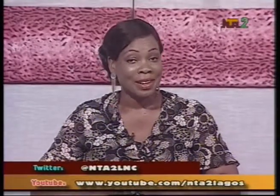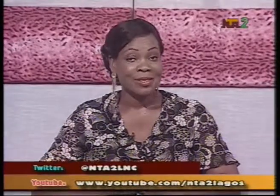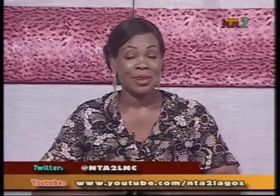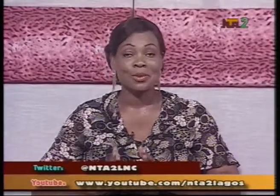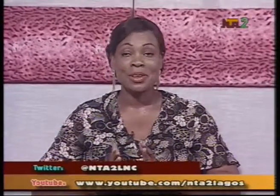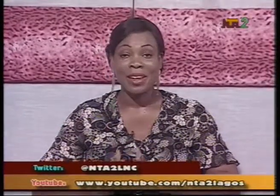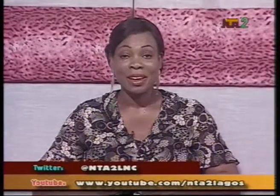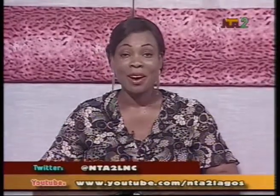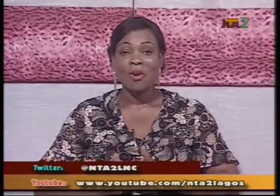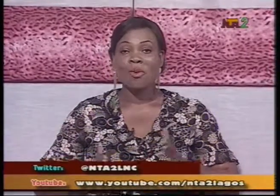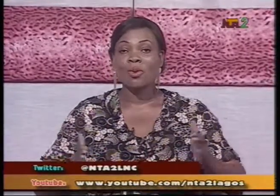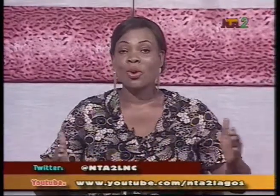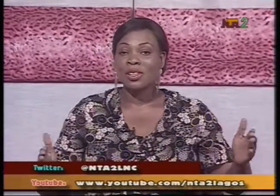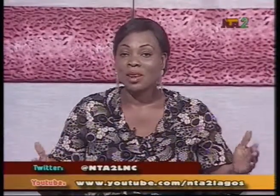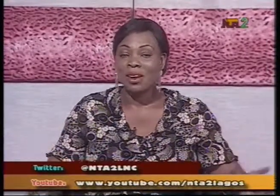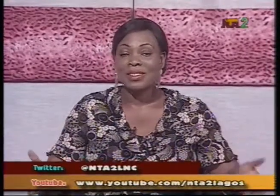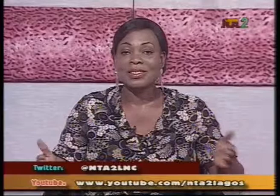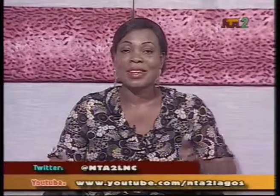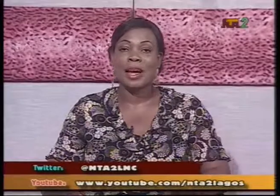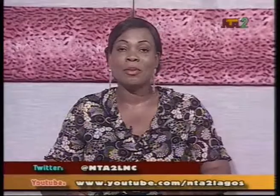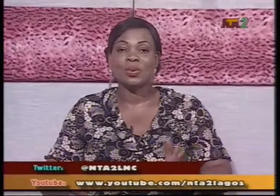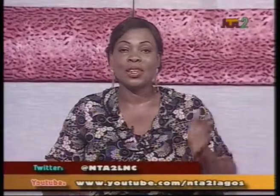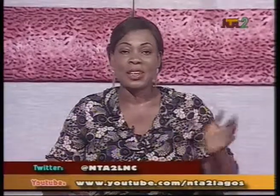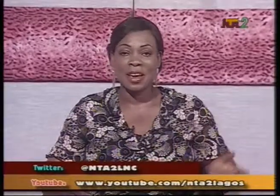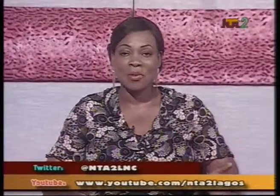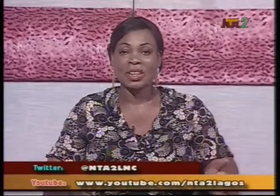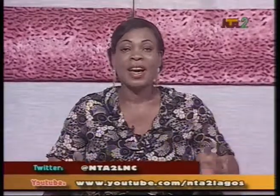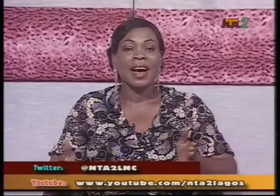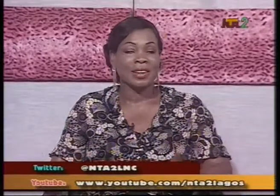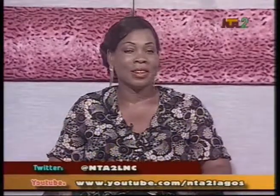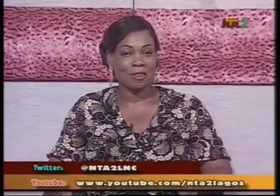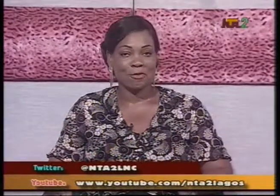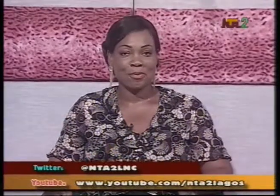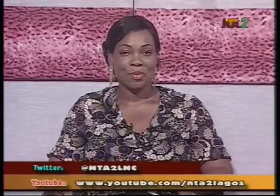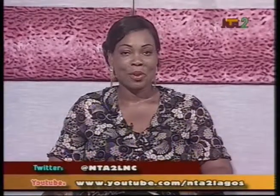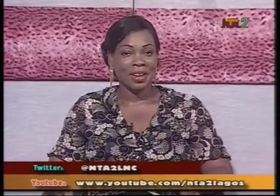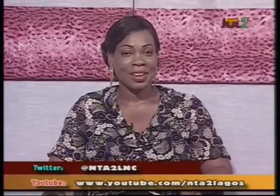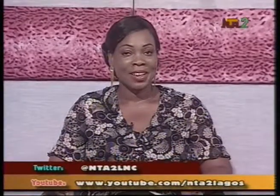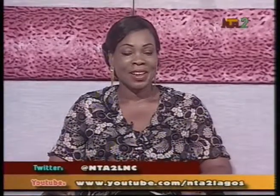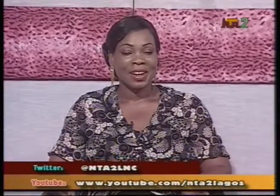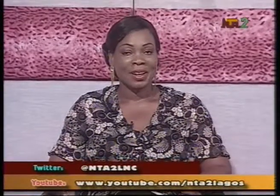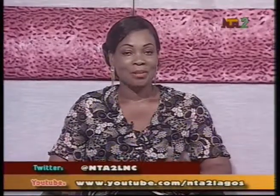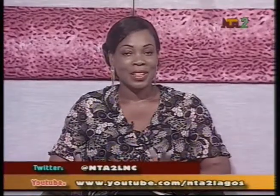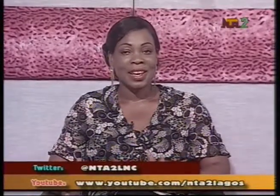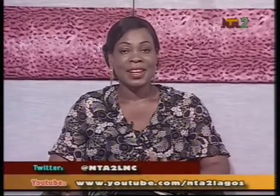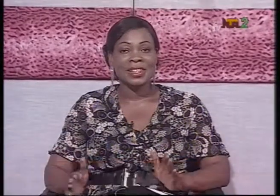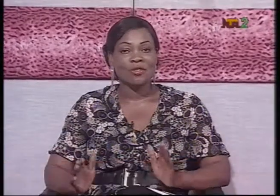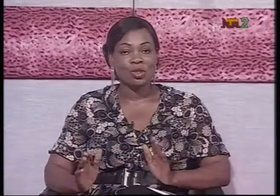so that together we'll close the long existing gap between the hearing and the deaf. Okay? That's the idea for you to learn